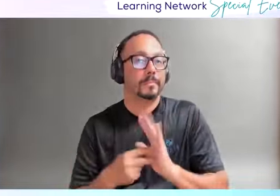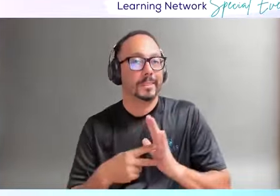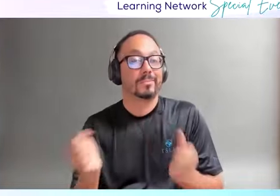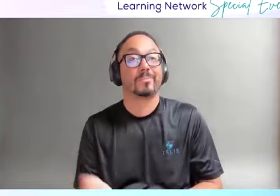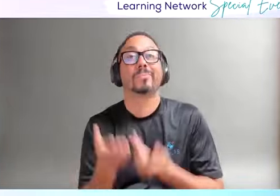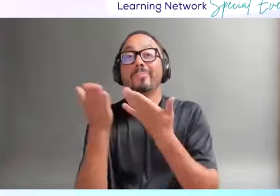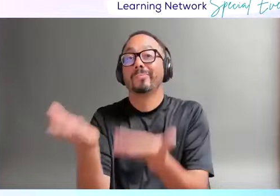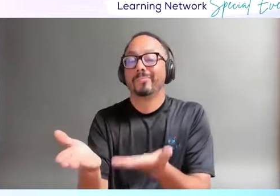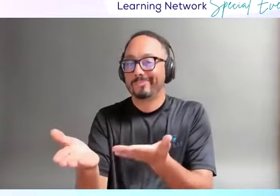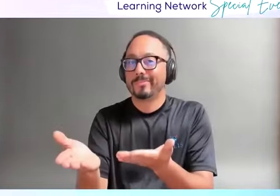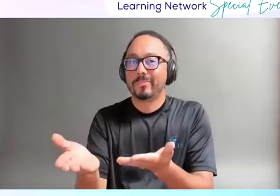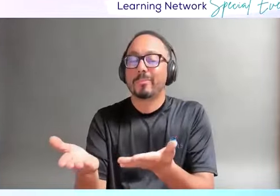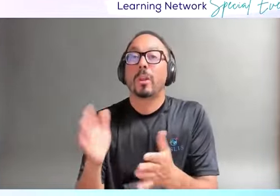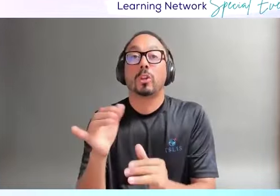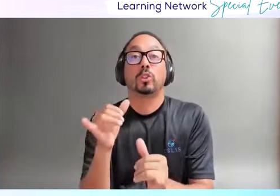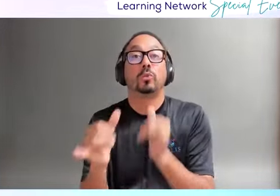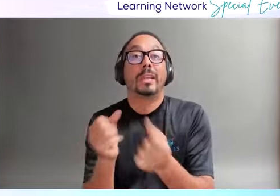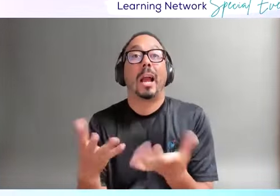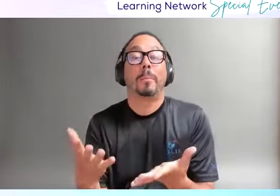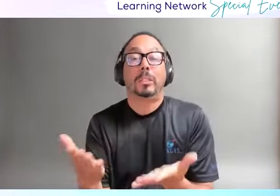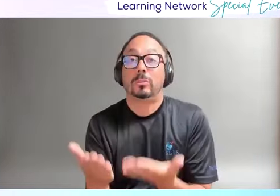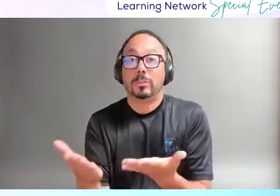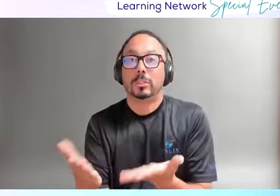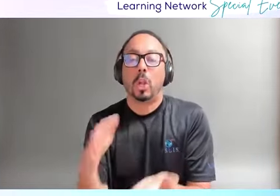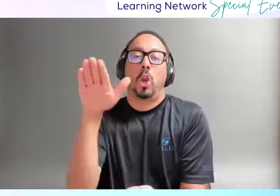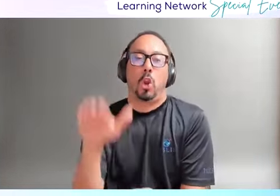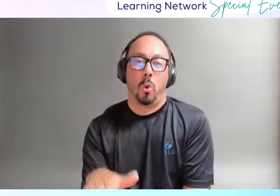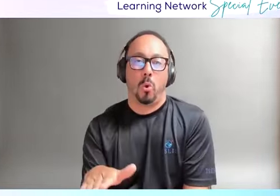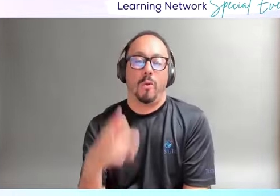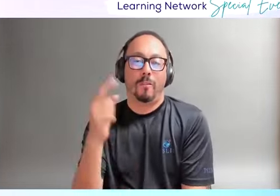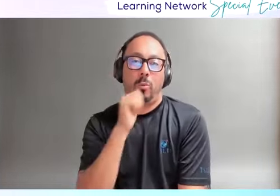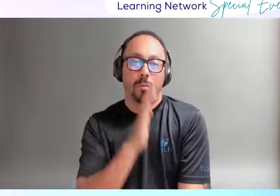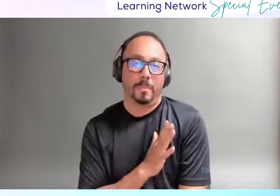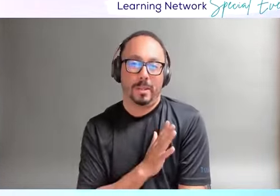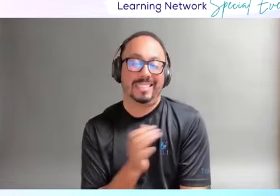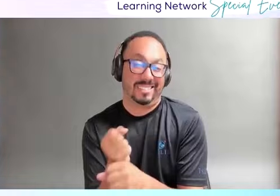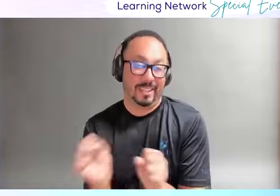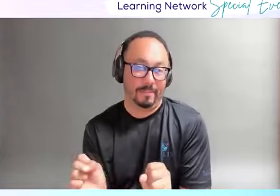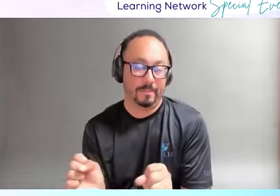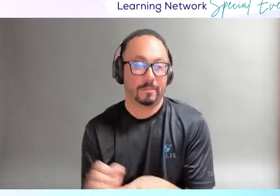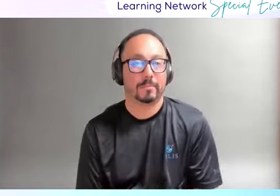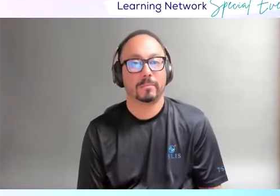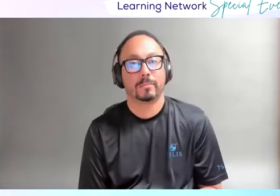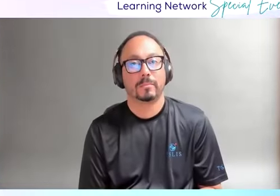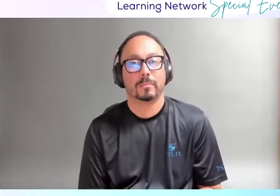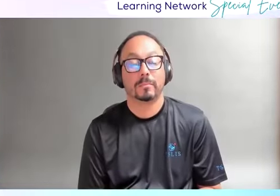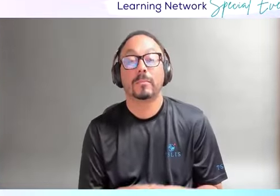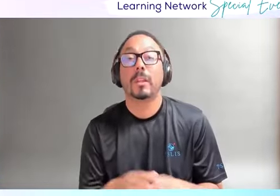levels for women to be safe. And on the gender side, gender and men's risk really highlights the